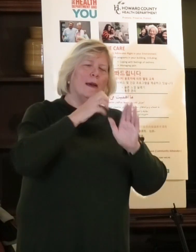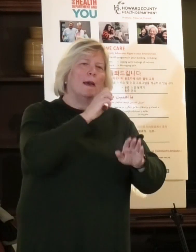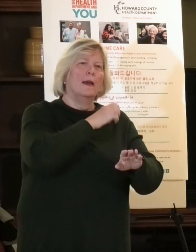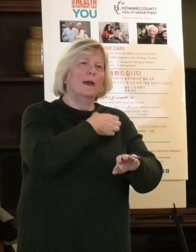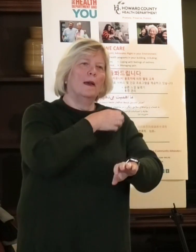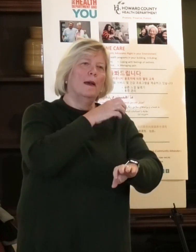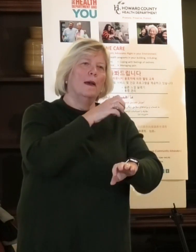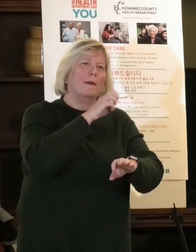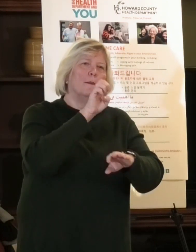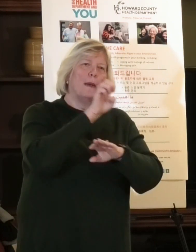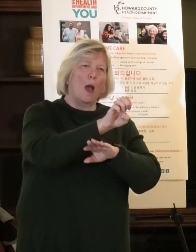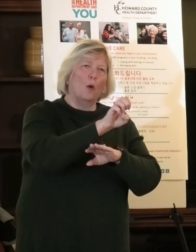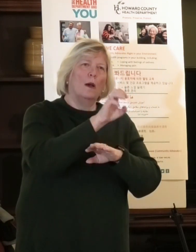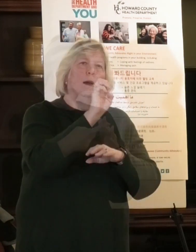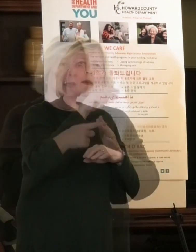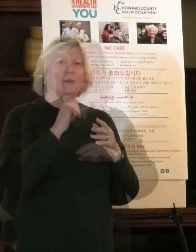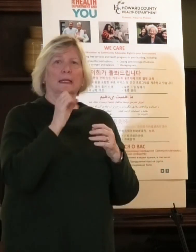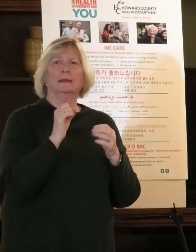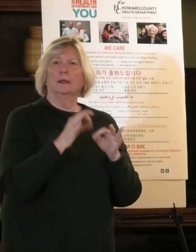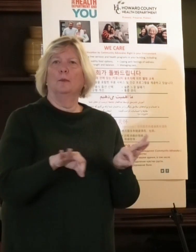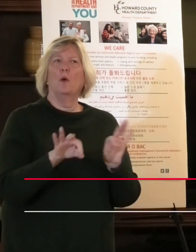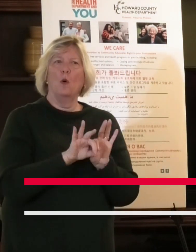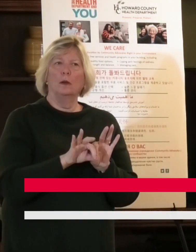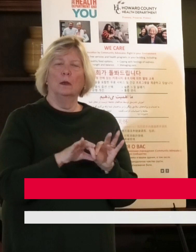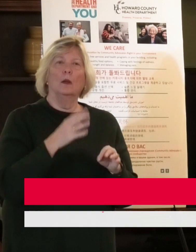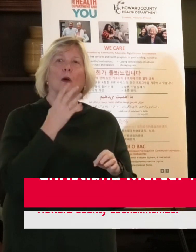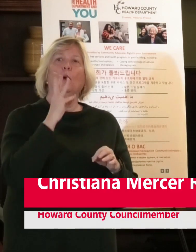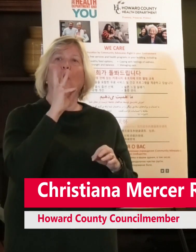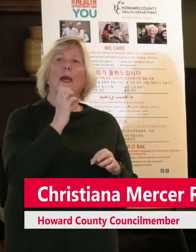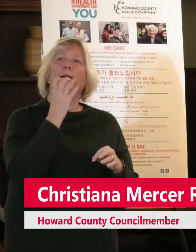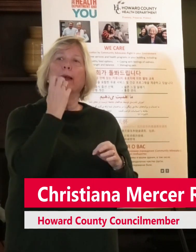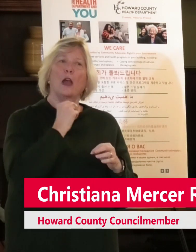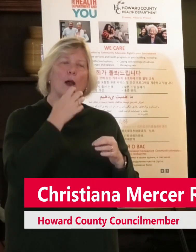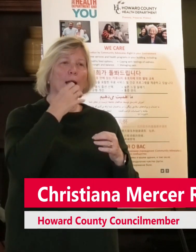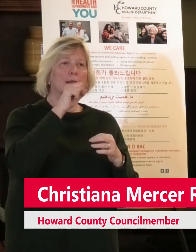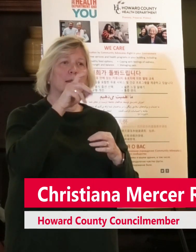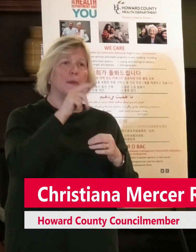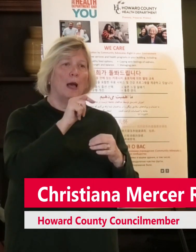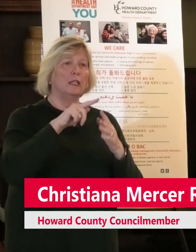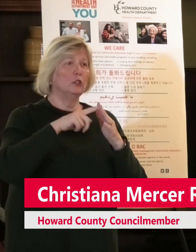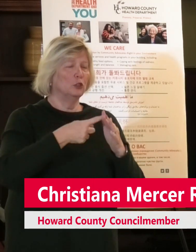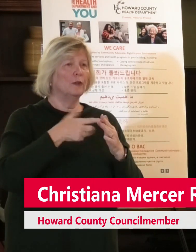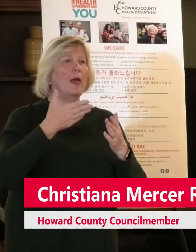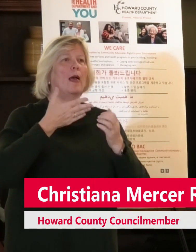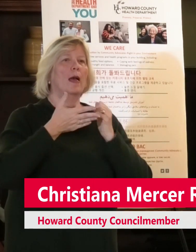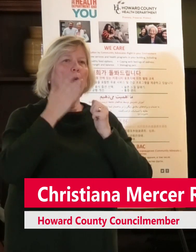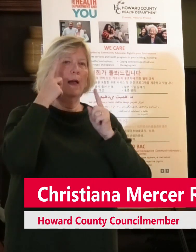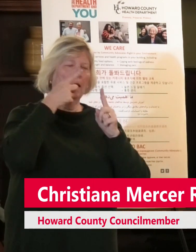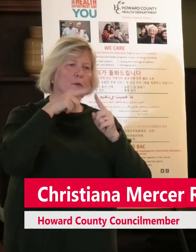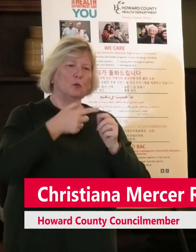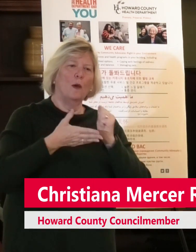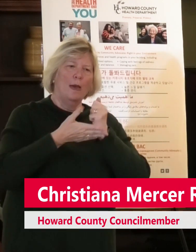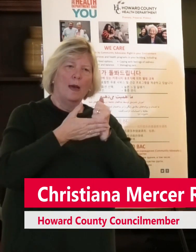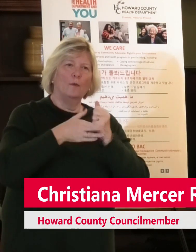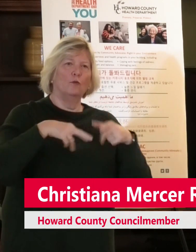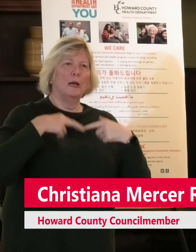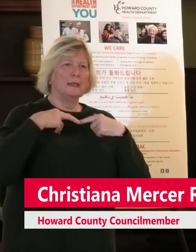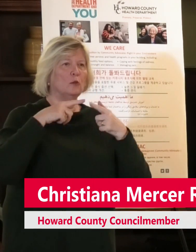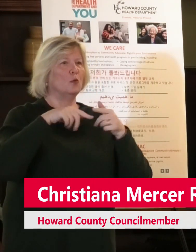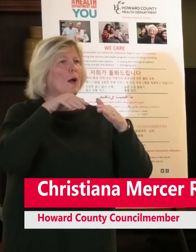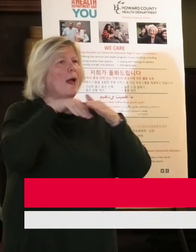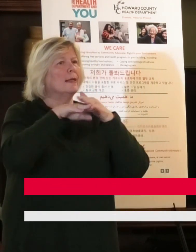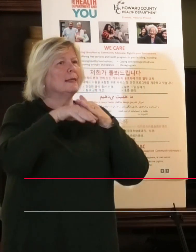empowerment of their health and wellness. The We Care Hotspot Initiative aims to help residents access the services they need right here at